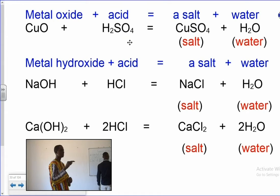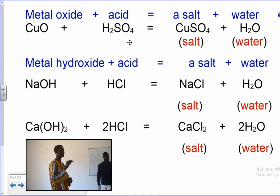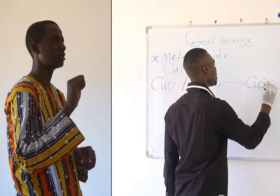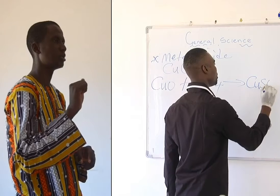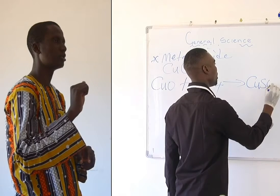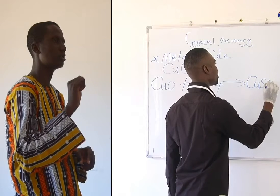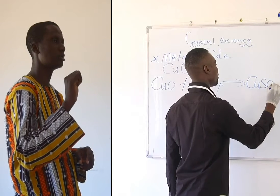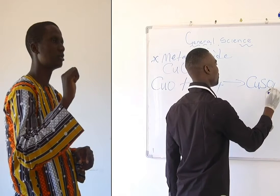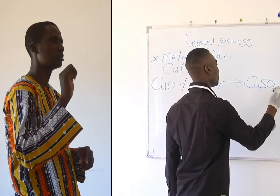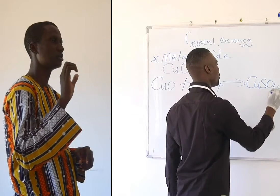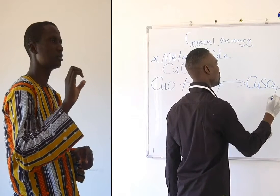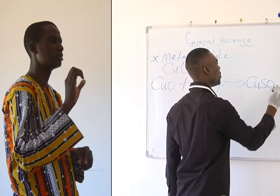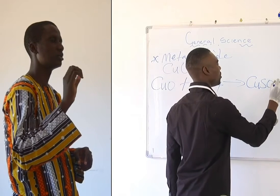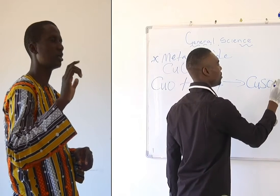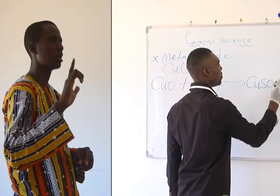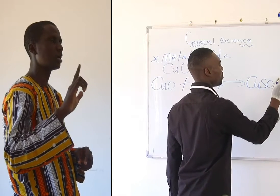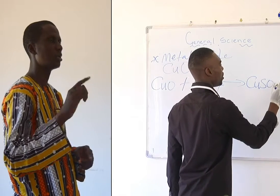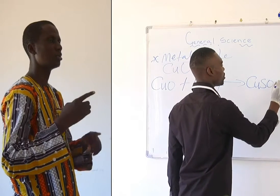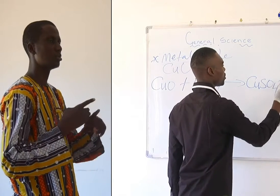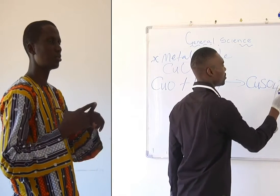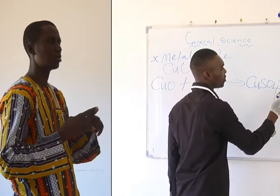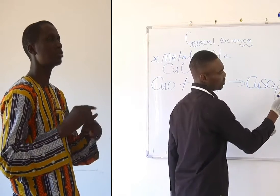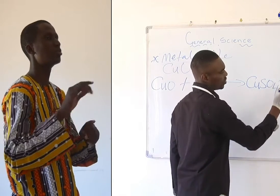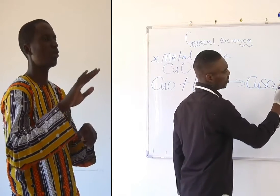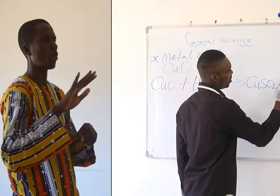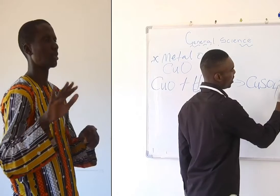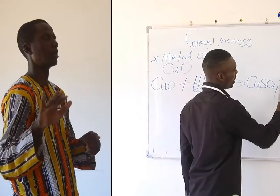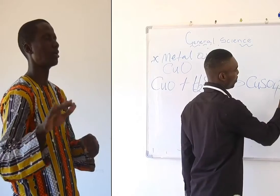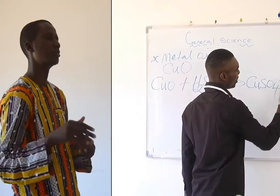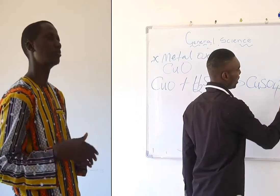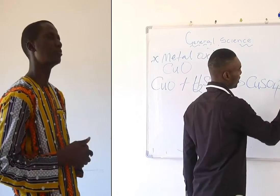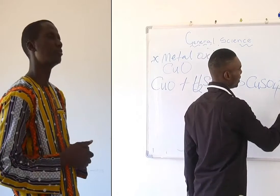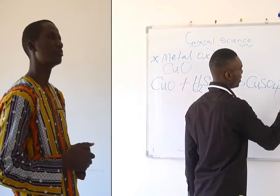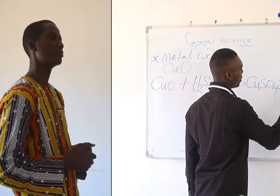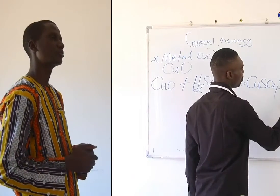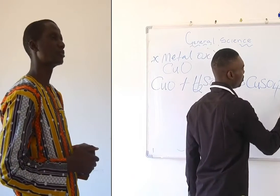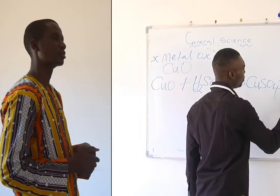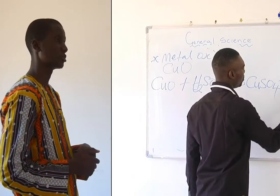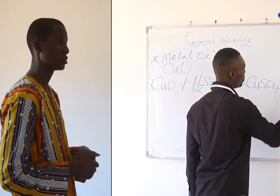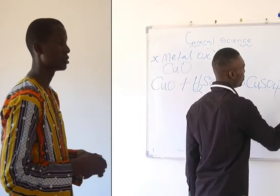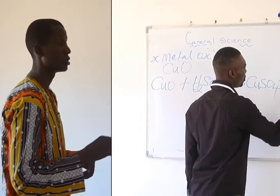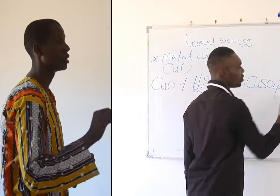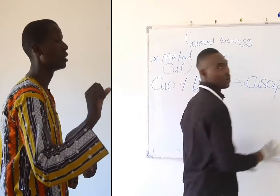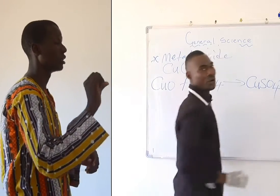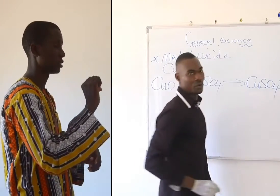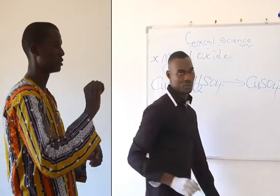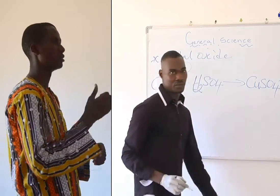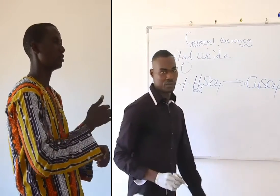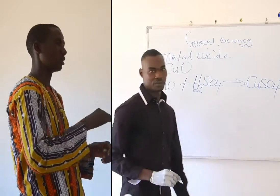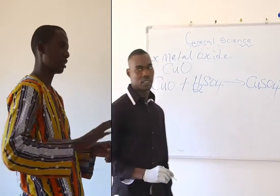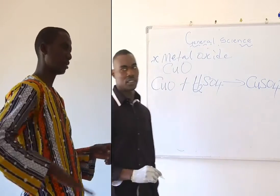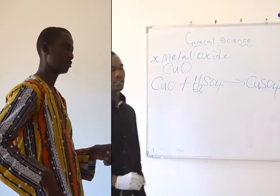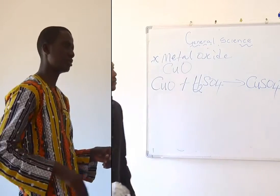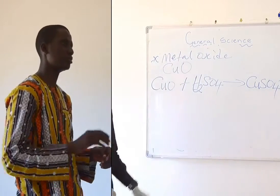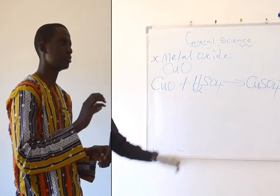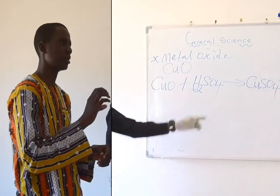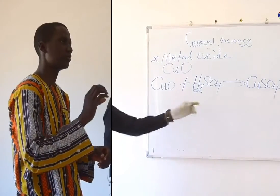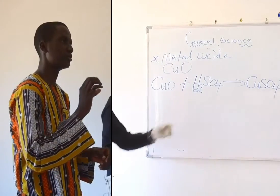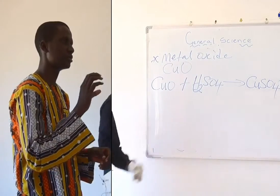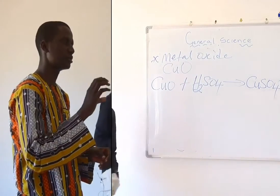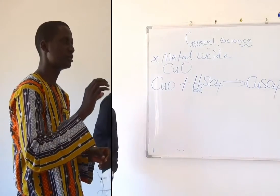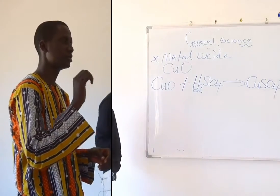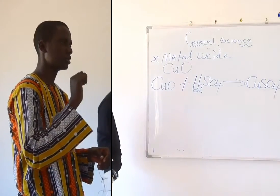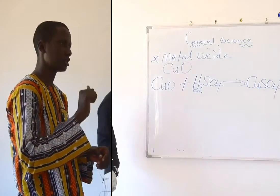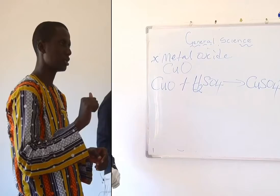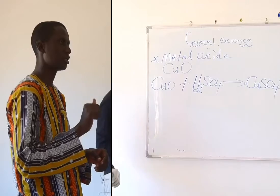sulfate, CuSO4, plus water, that is H2O, please. So you have